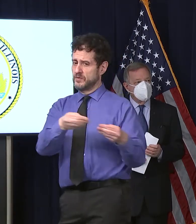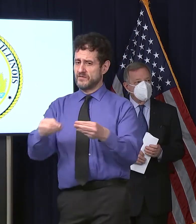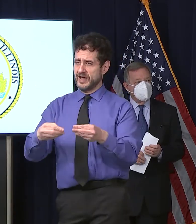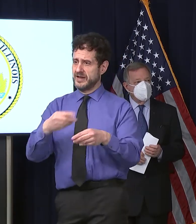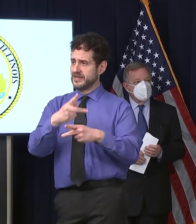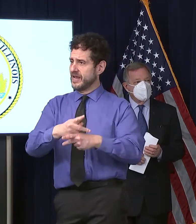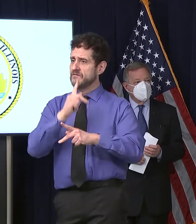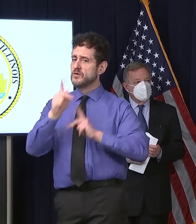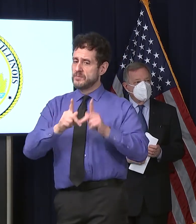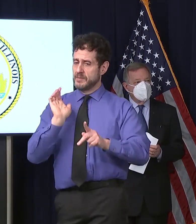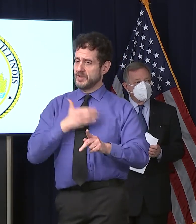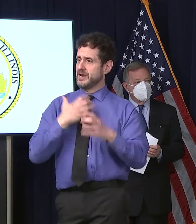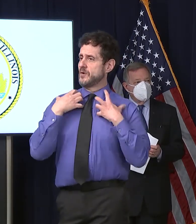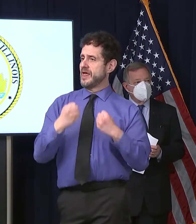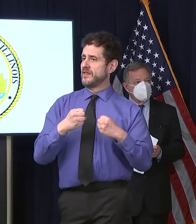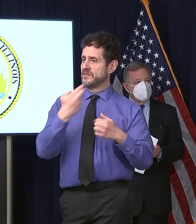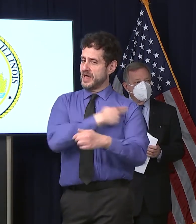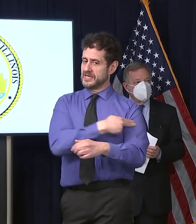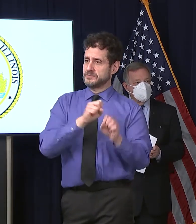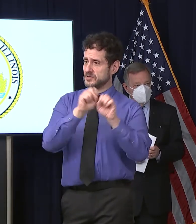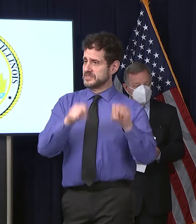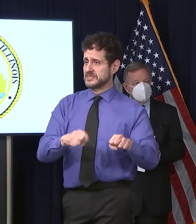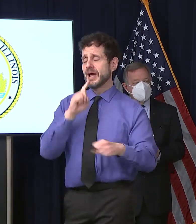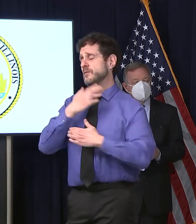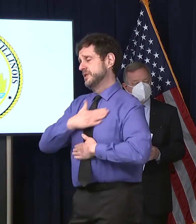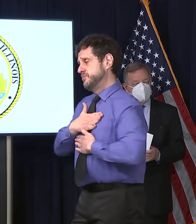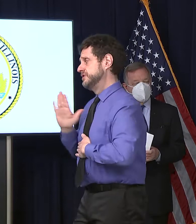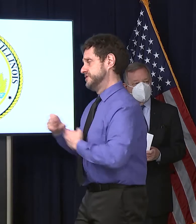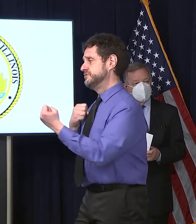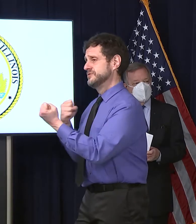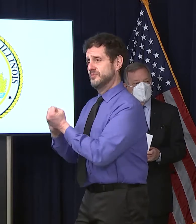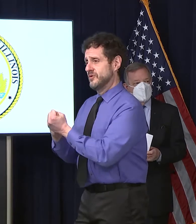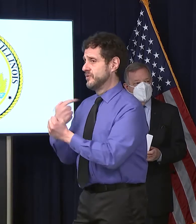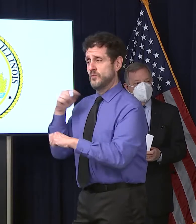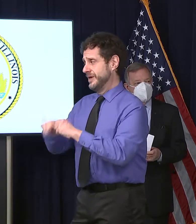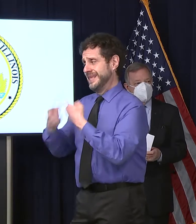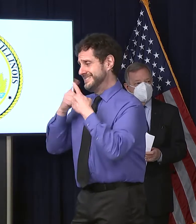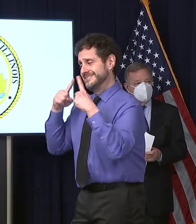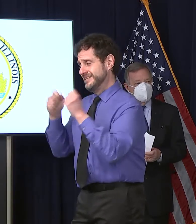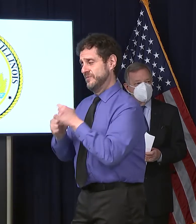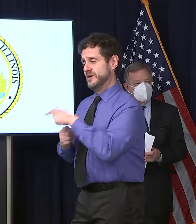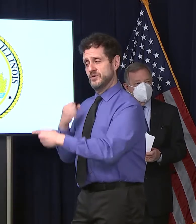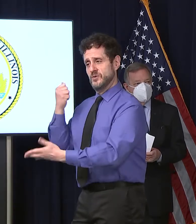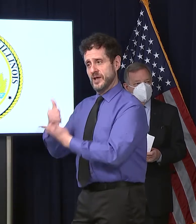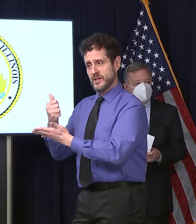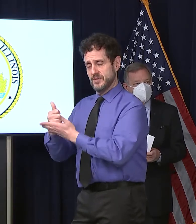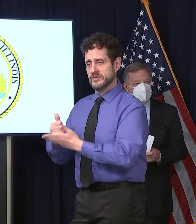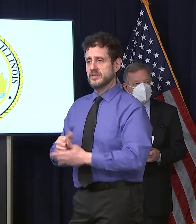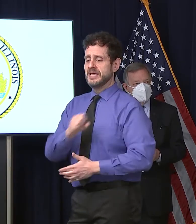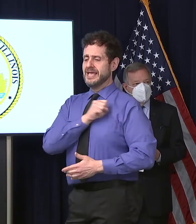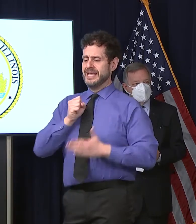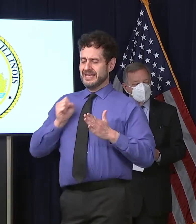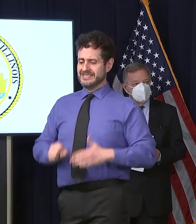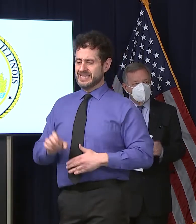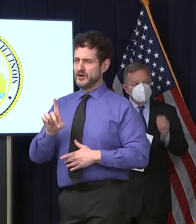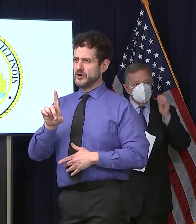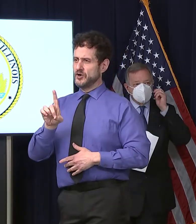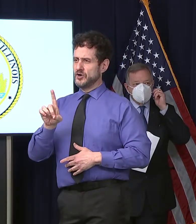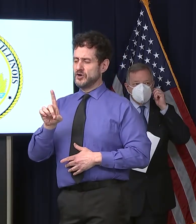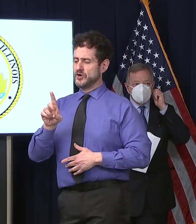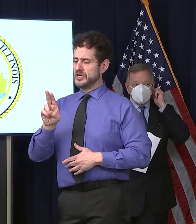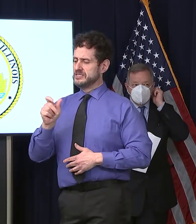system. And I really appreciate it. We couldn't have done it without you, so thank you very much. Senator Duckworth, I think, will be joining